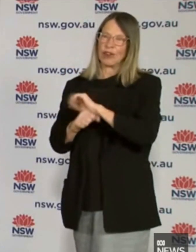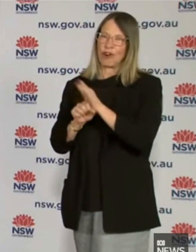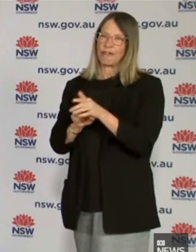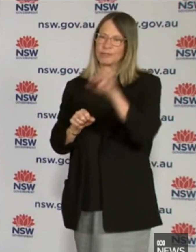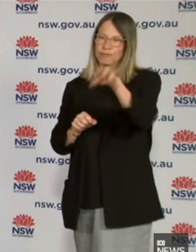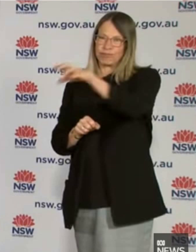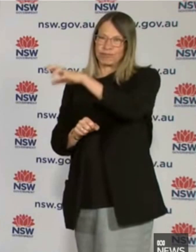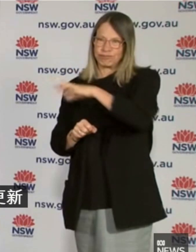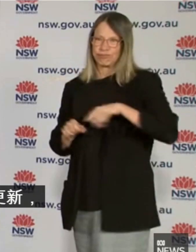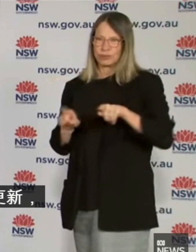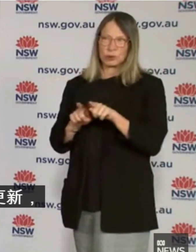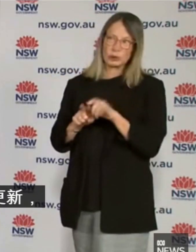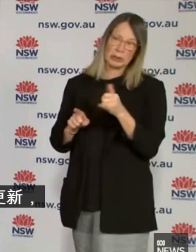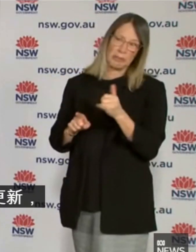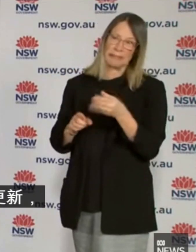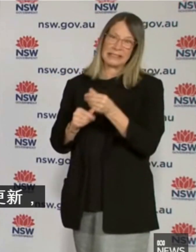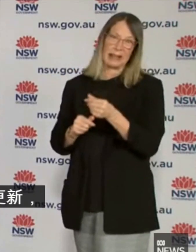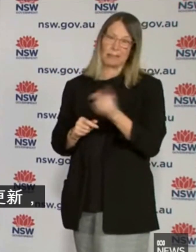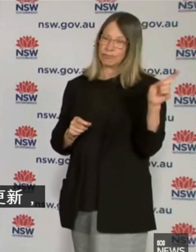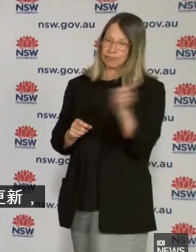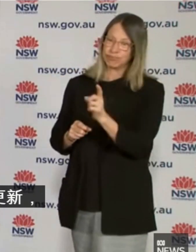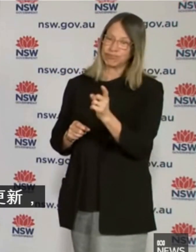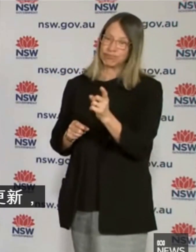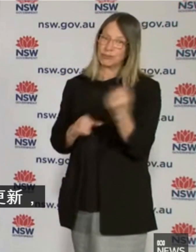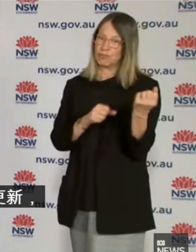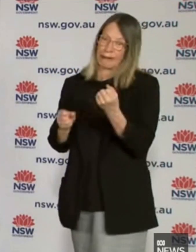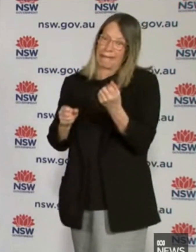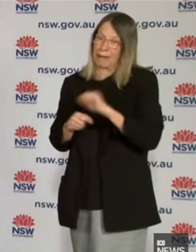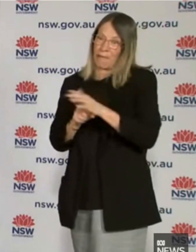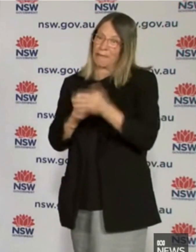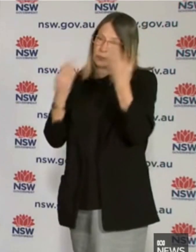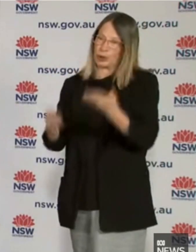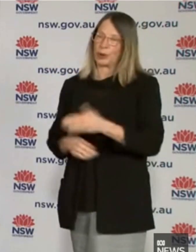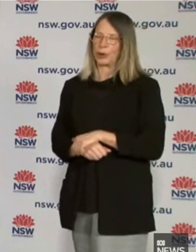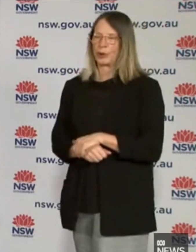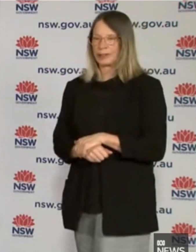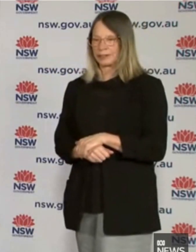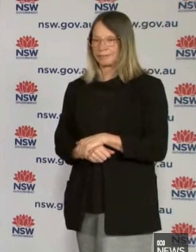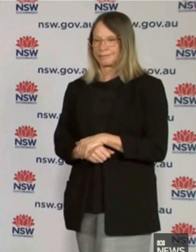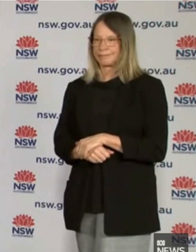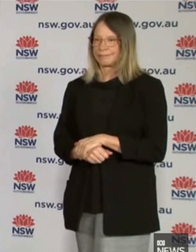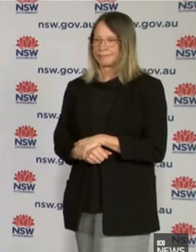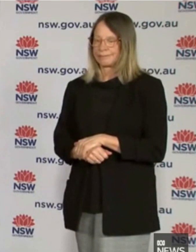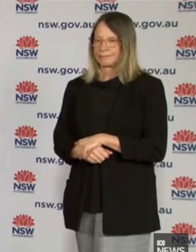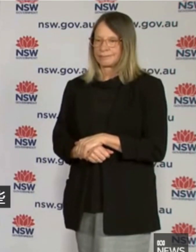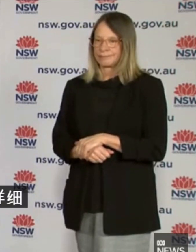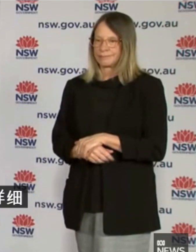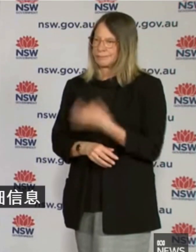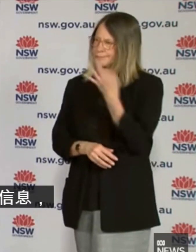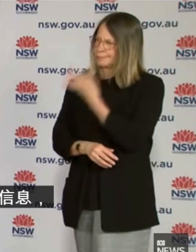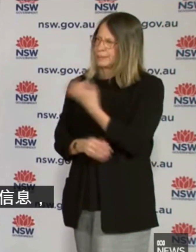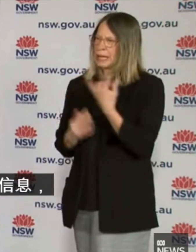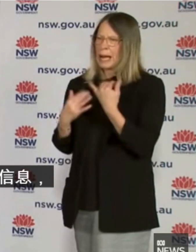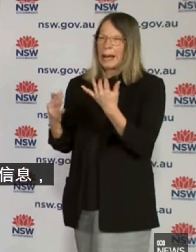further updates in due course. Do you know how many staff you've lost on that? How many staff are on furlough as a result? I don't have those